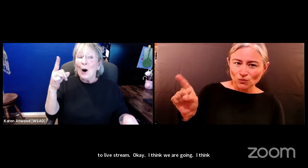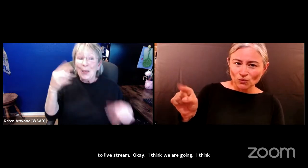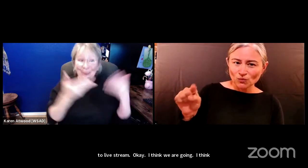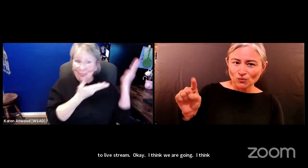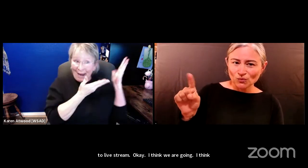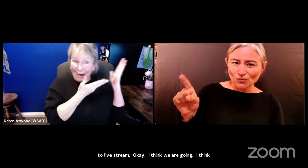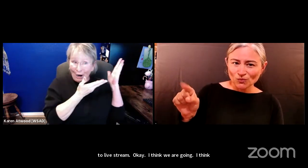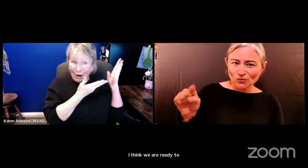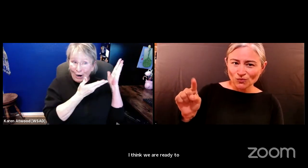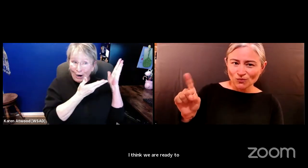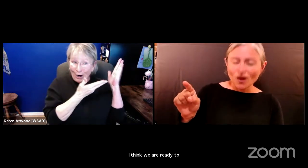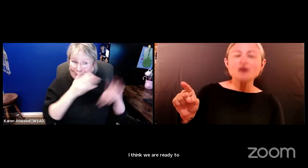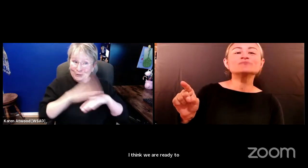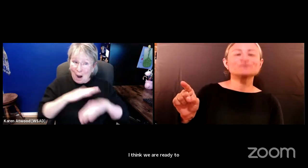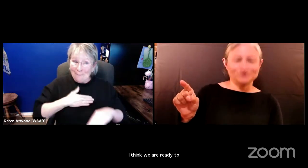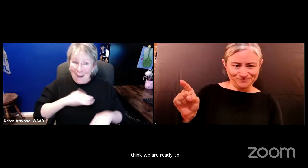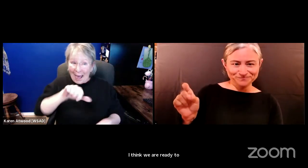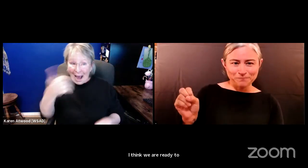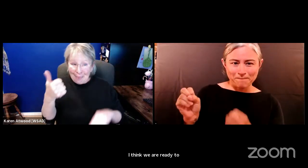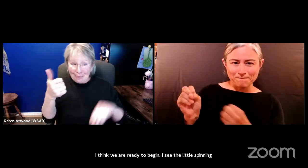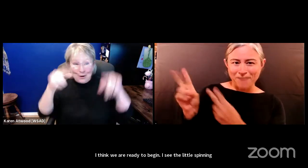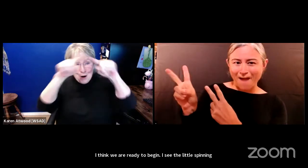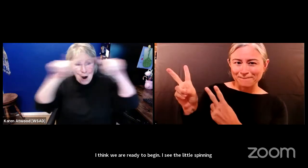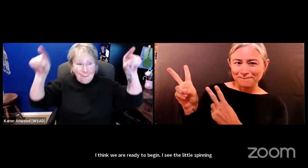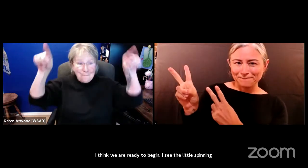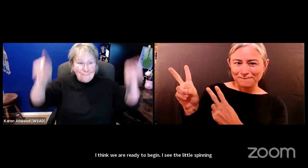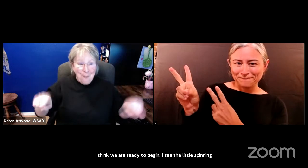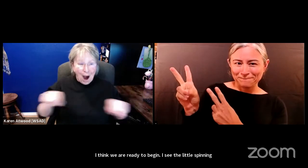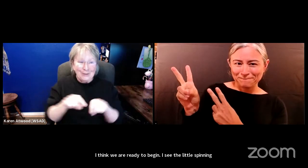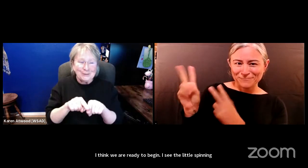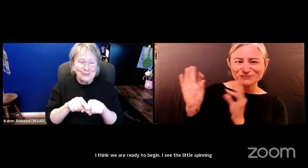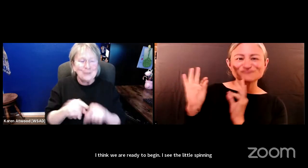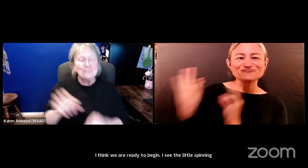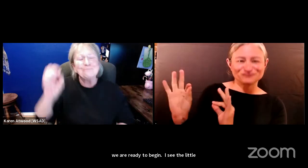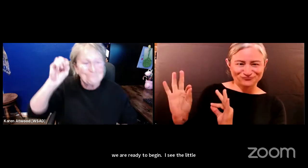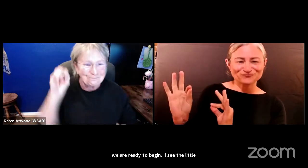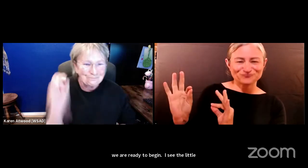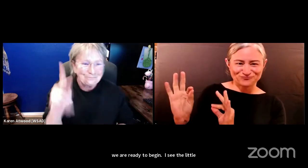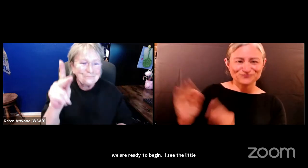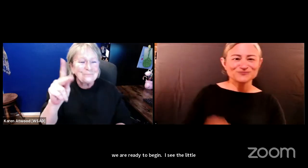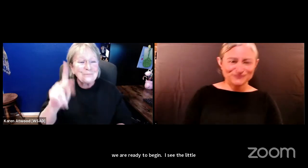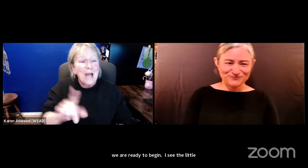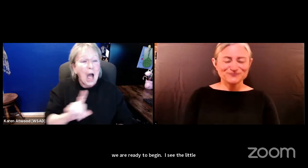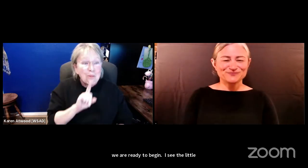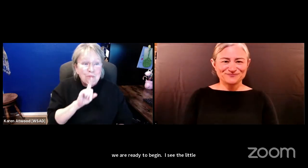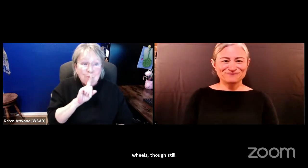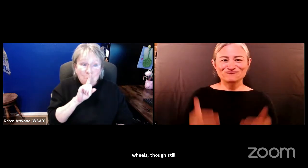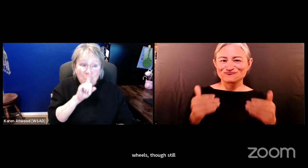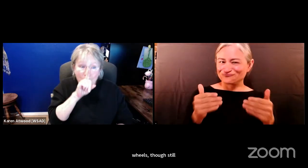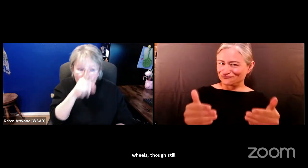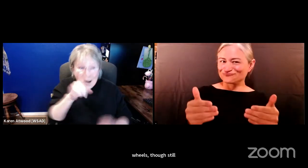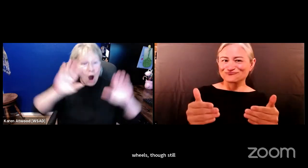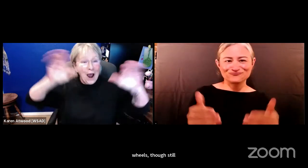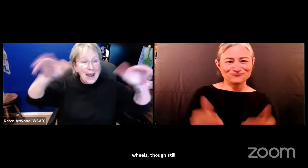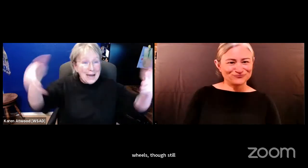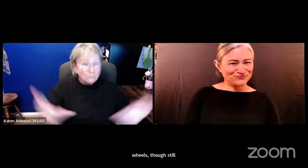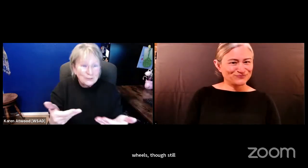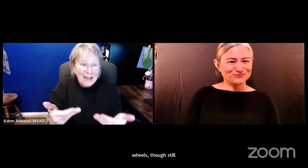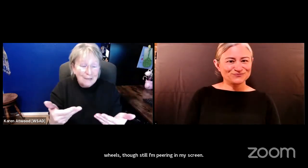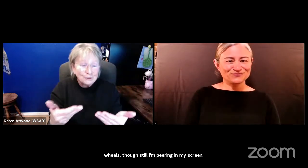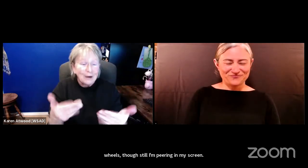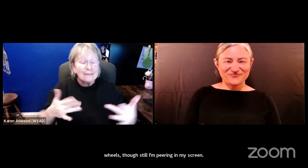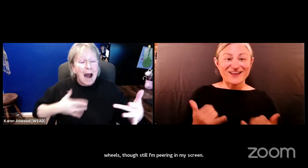still appearing on my screen. Voila, there we go. Now it's just shown up on my other monitor.